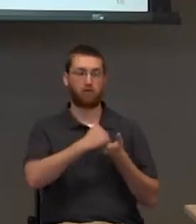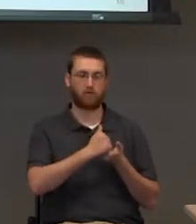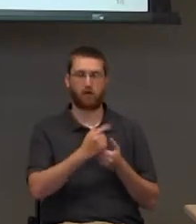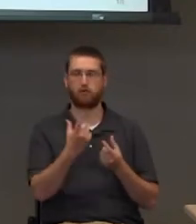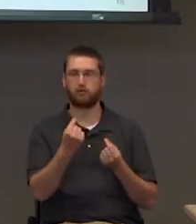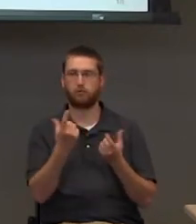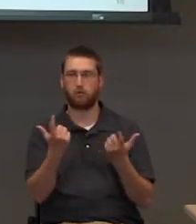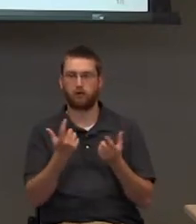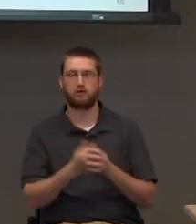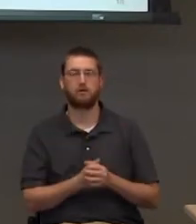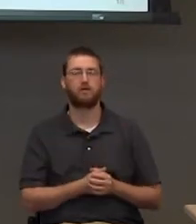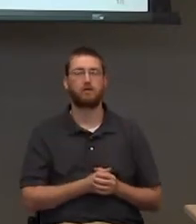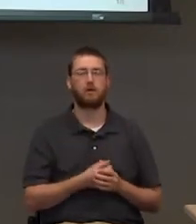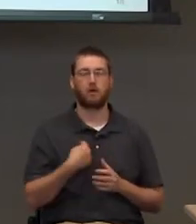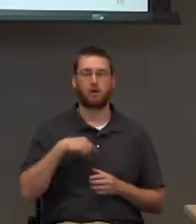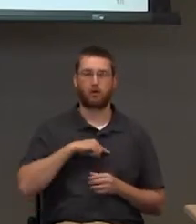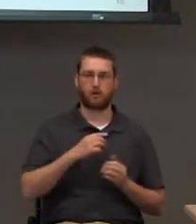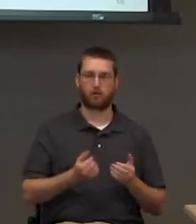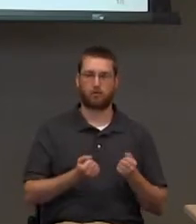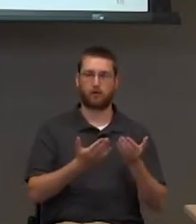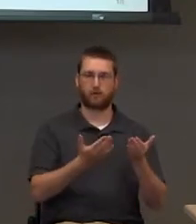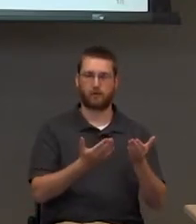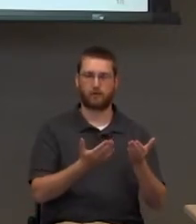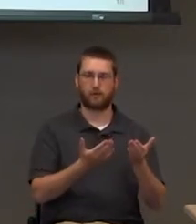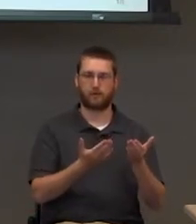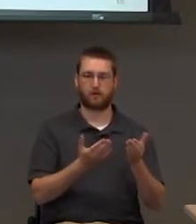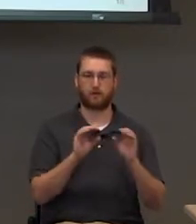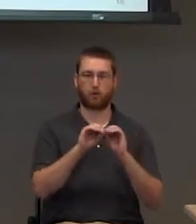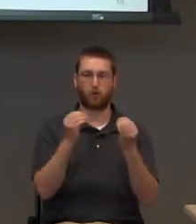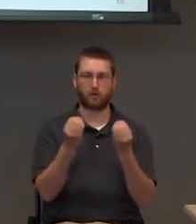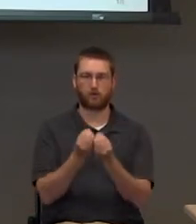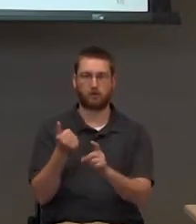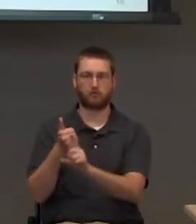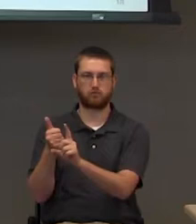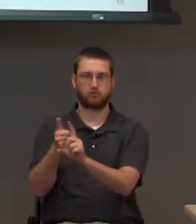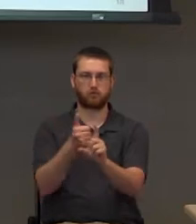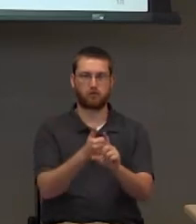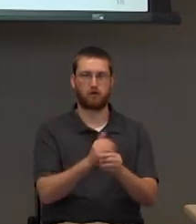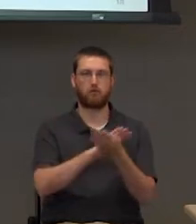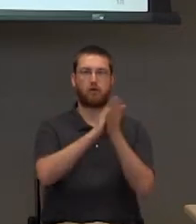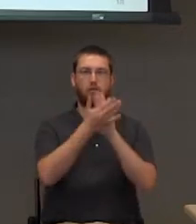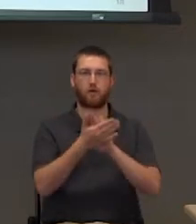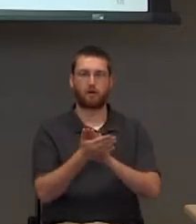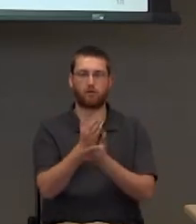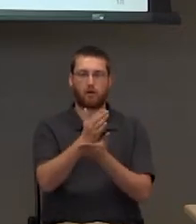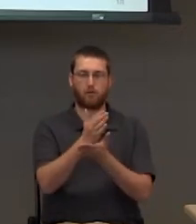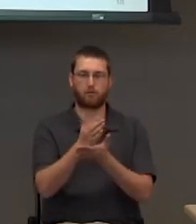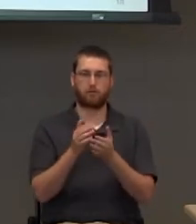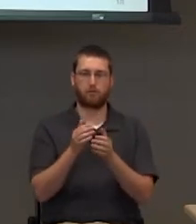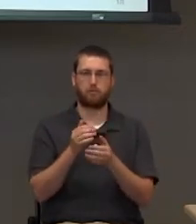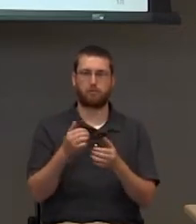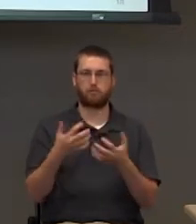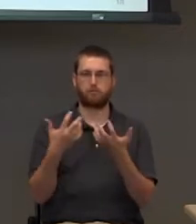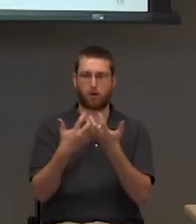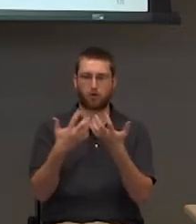what, we are recommending that they truly become partner organizations and not part of the economic development partnership.